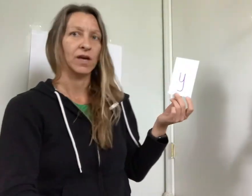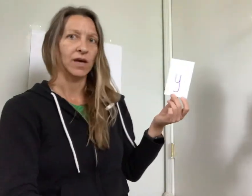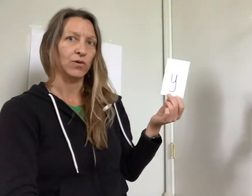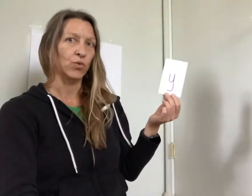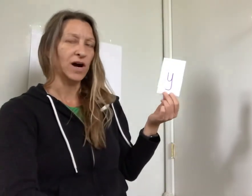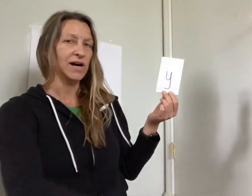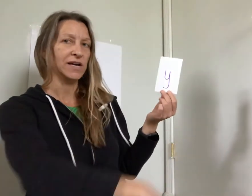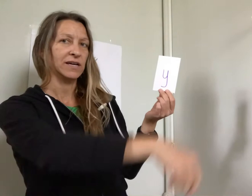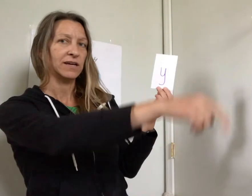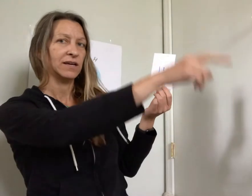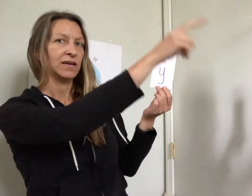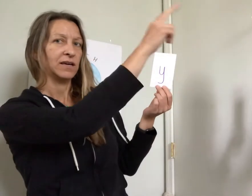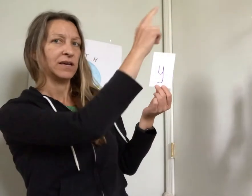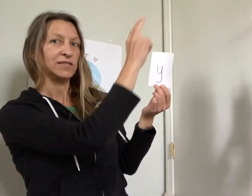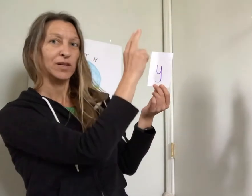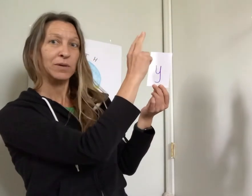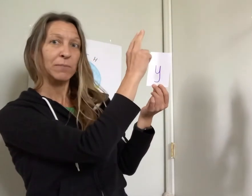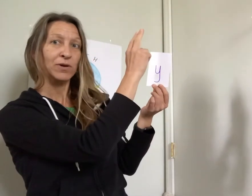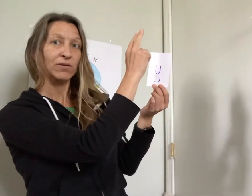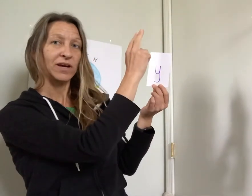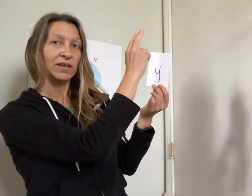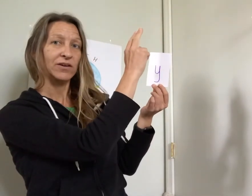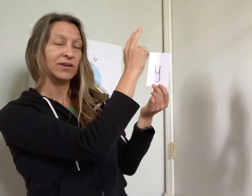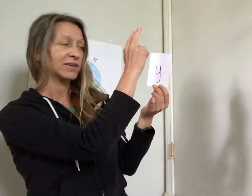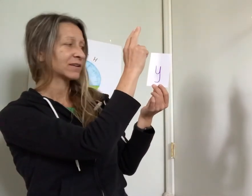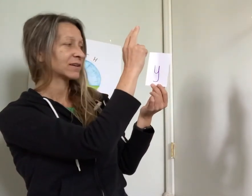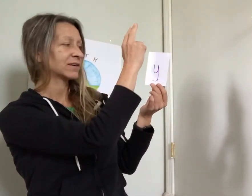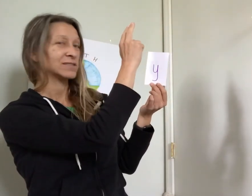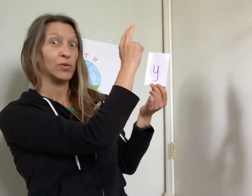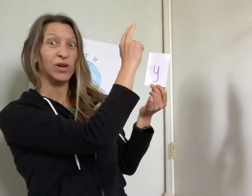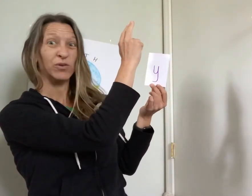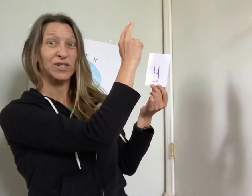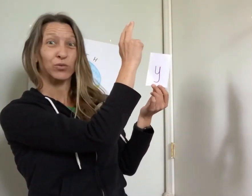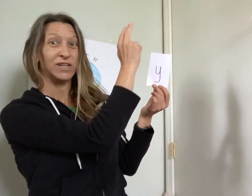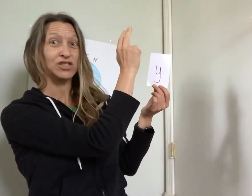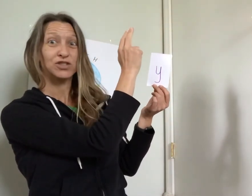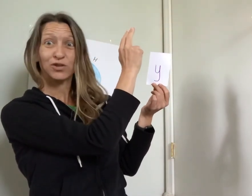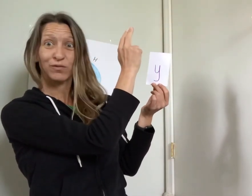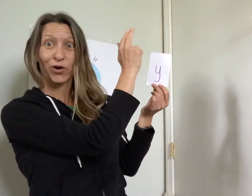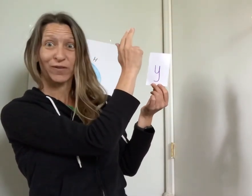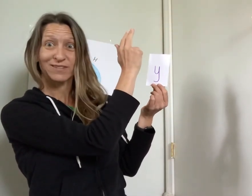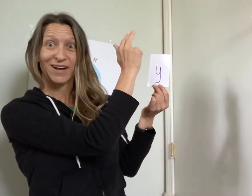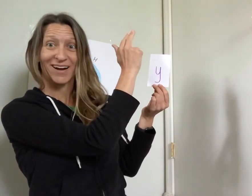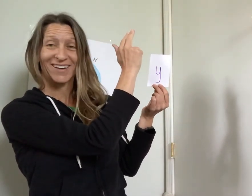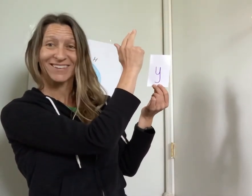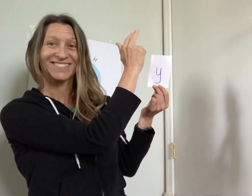And Y is going to be a middle line letter, so we don't need to reach too far in the sky.